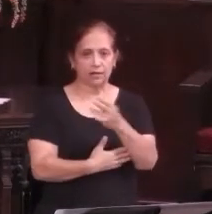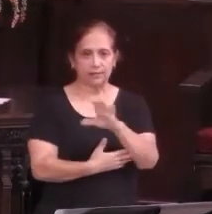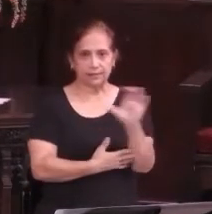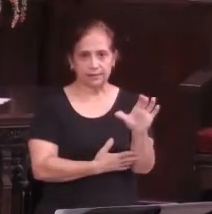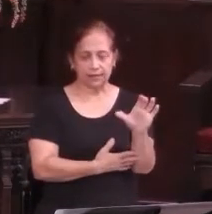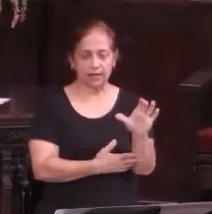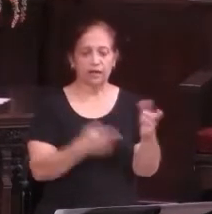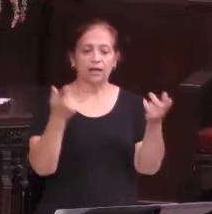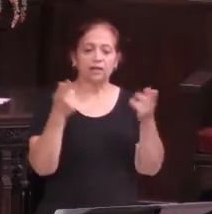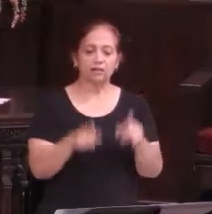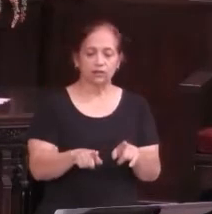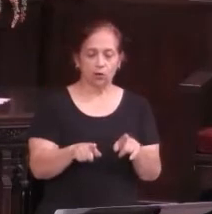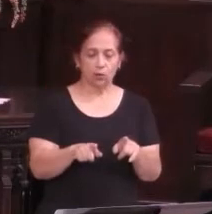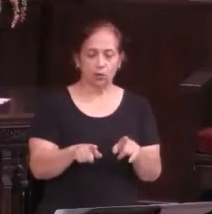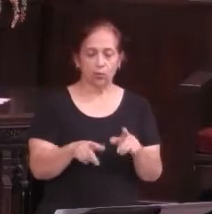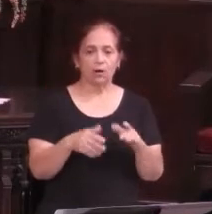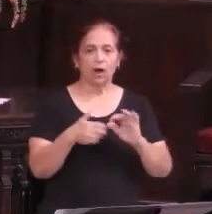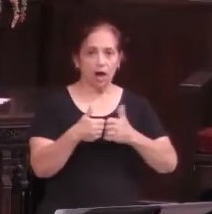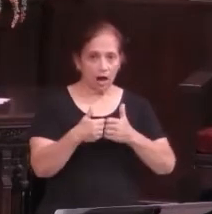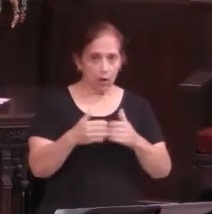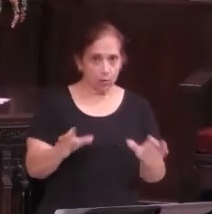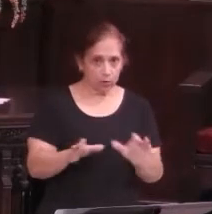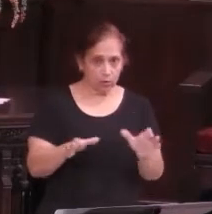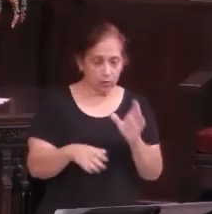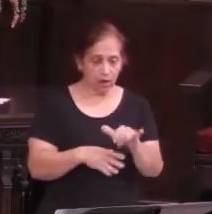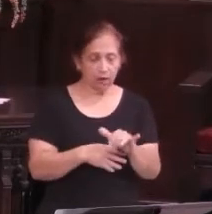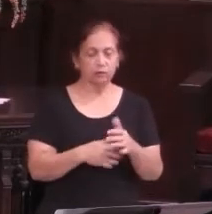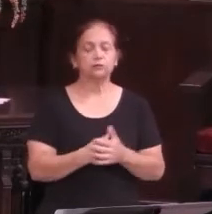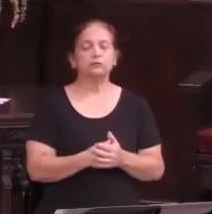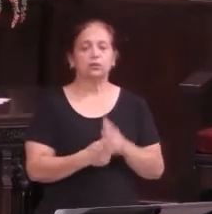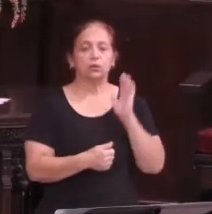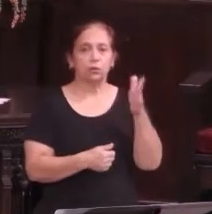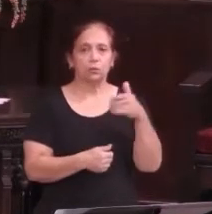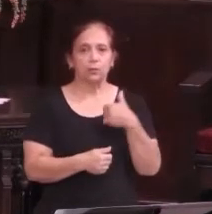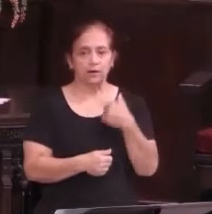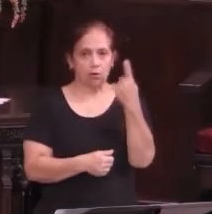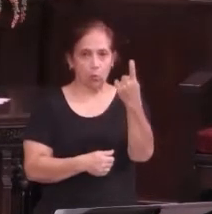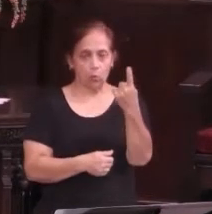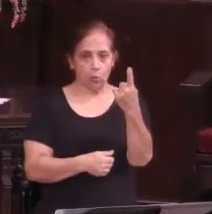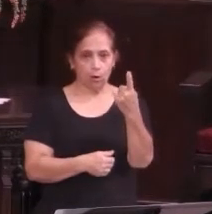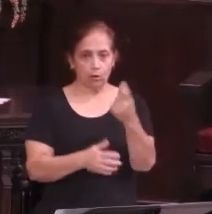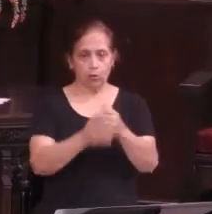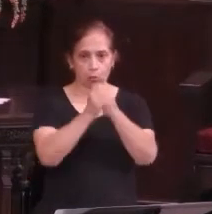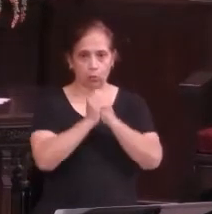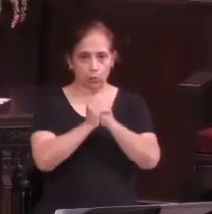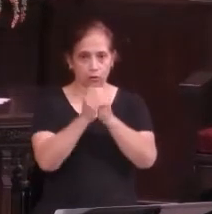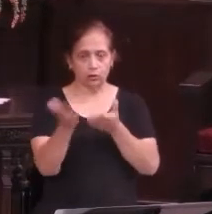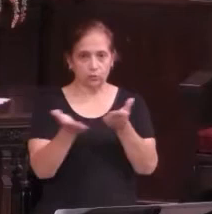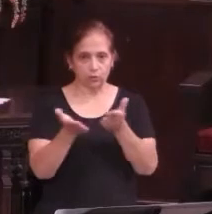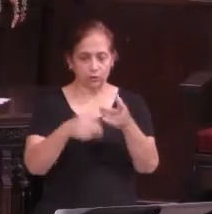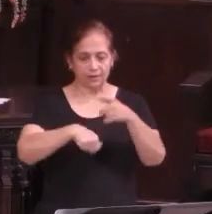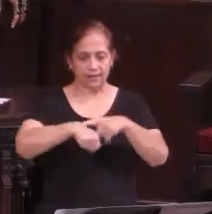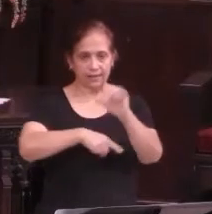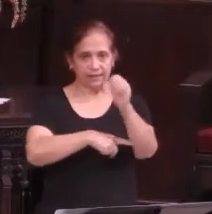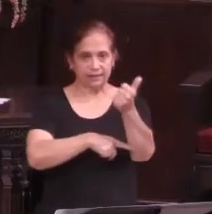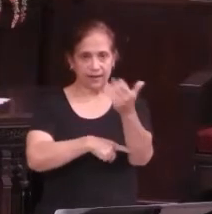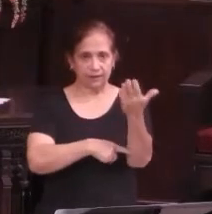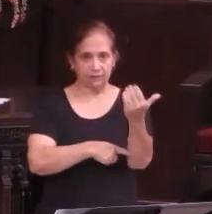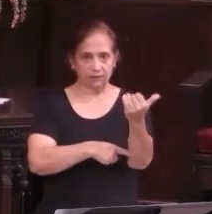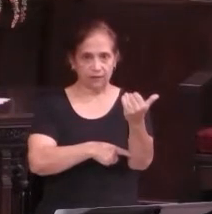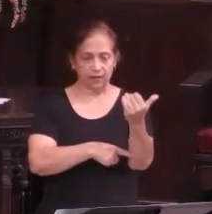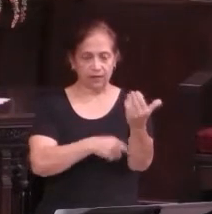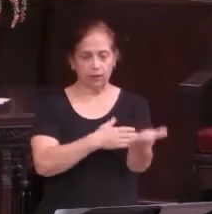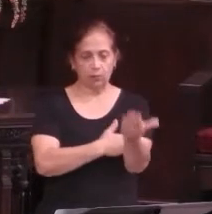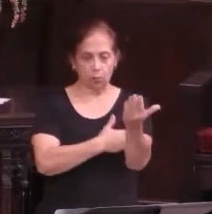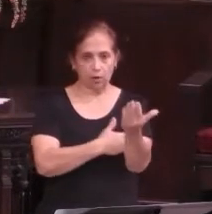Congregational Church. And to do that, we will be holding one worship service at 10:15